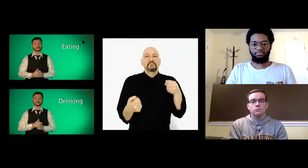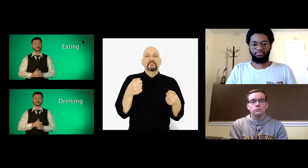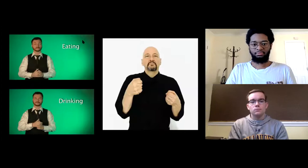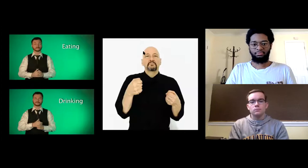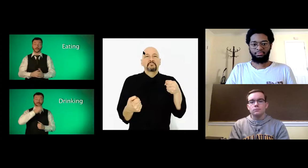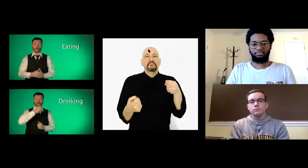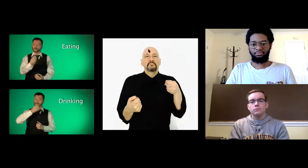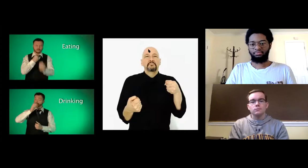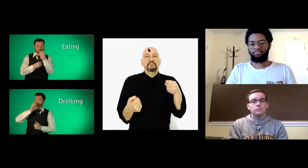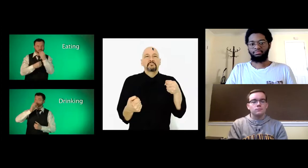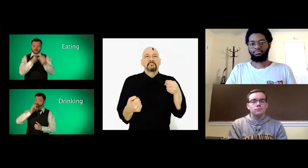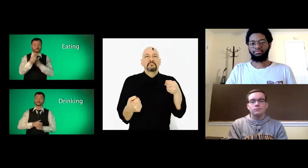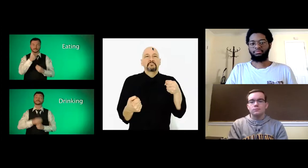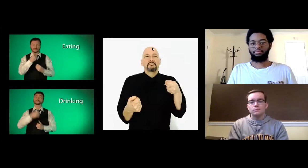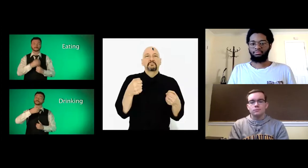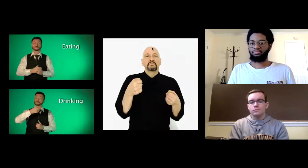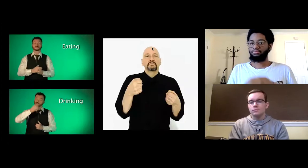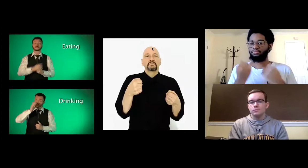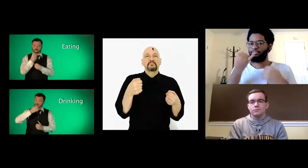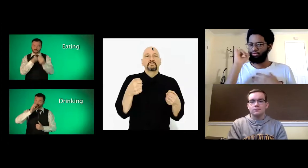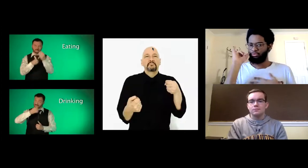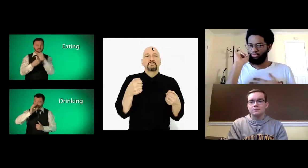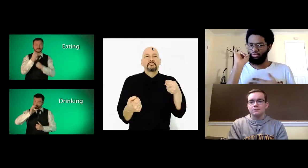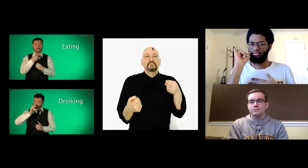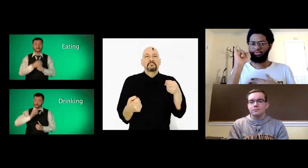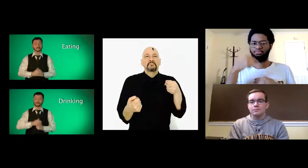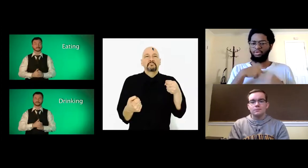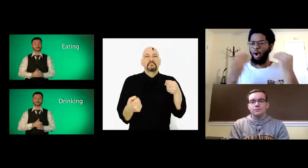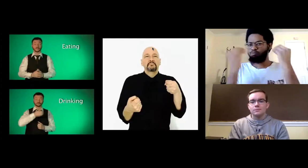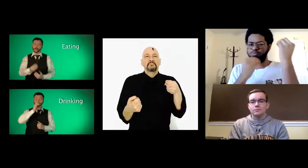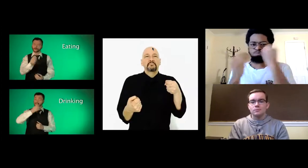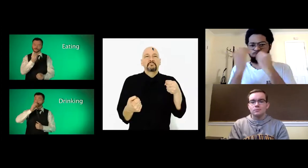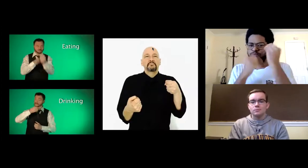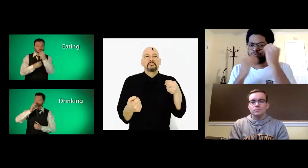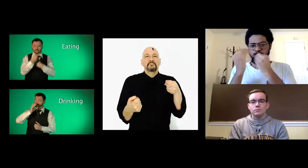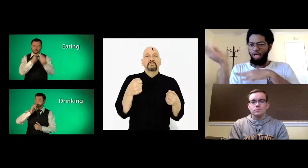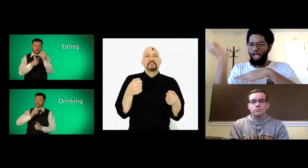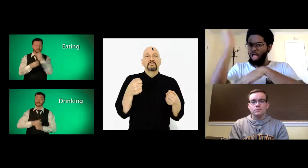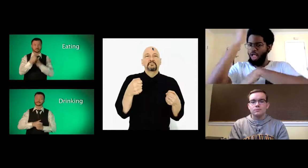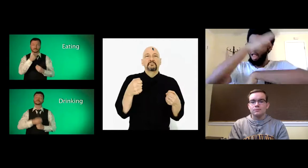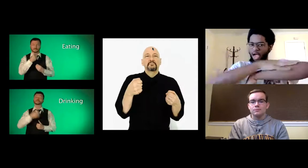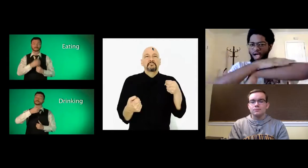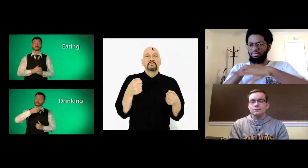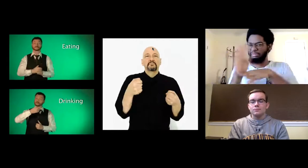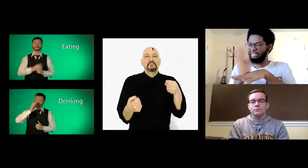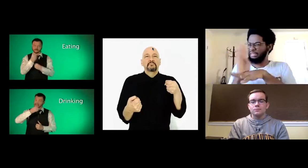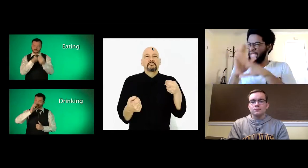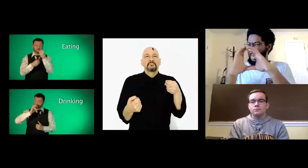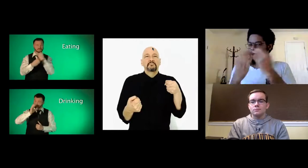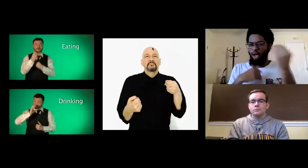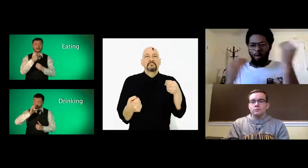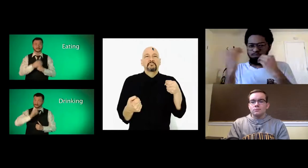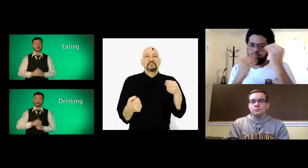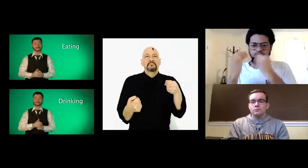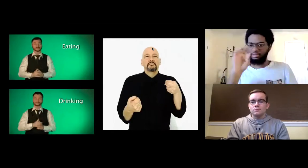You Yesterday, we ate